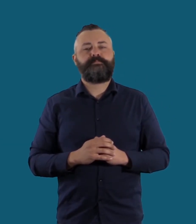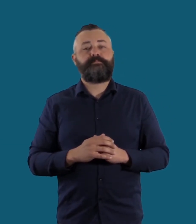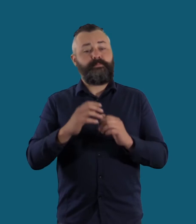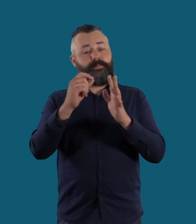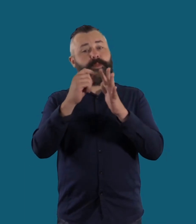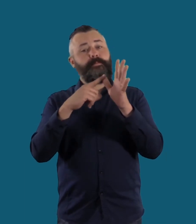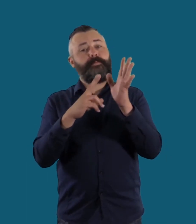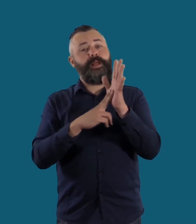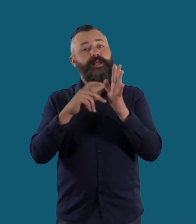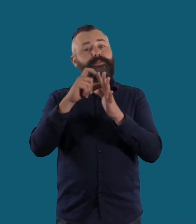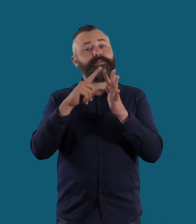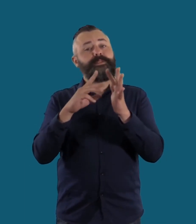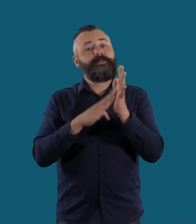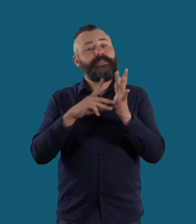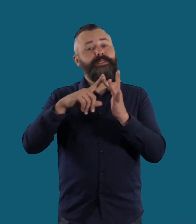If there is a pandemic, what do I do?